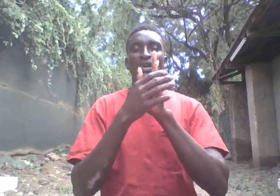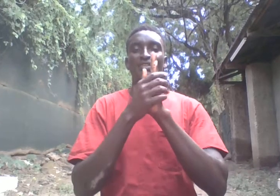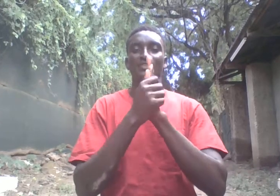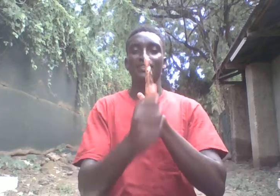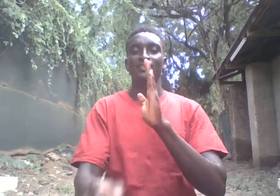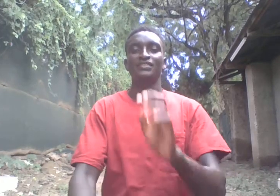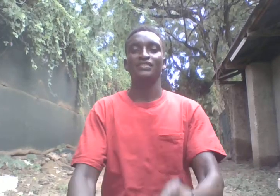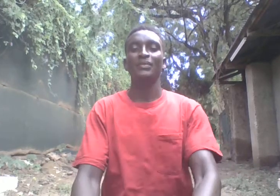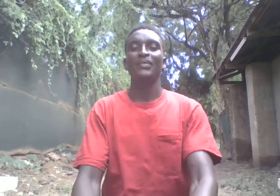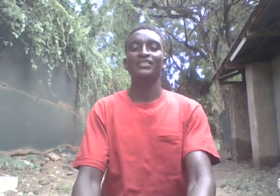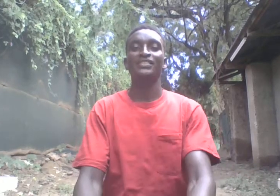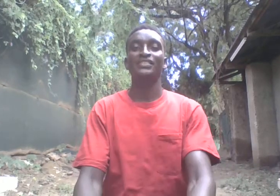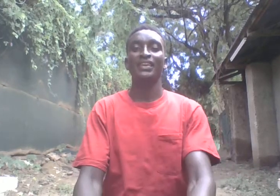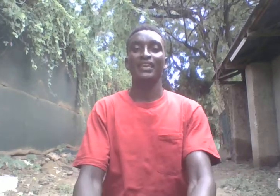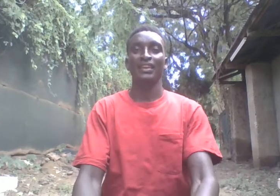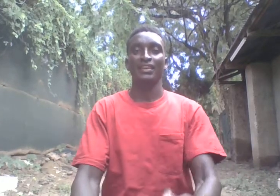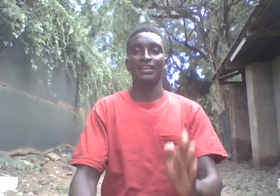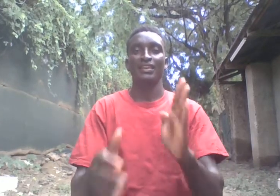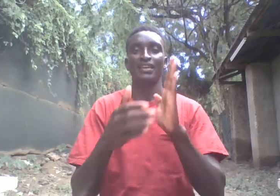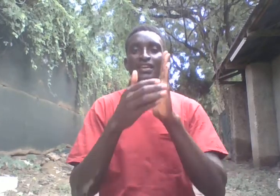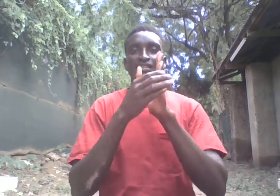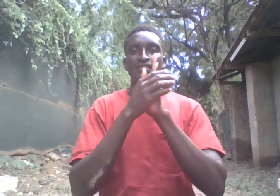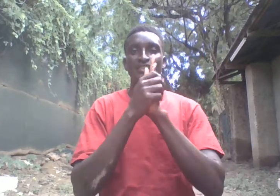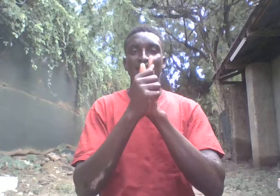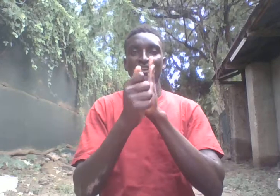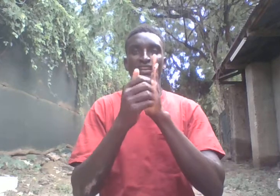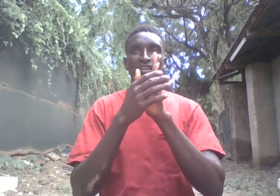Expert is the same as skill. Skill.